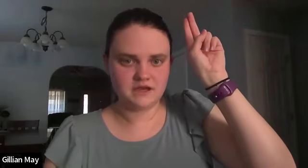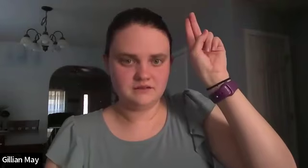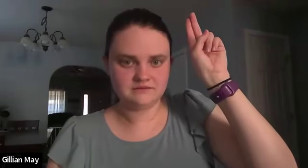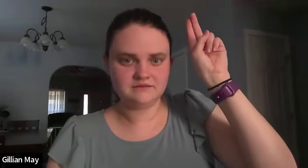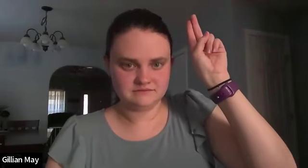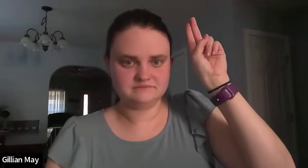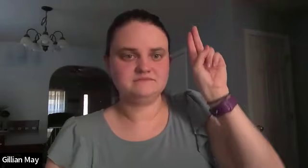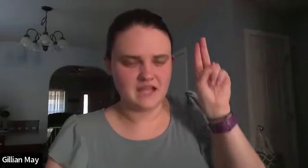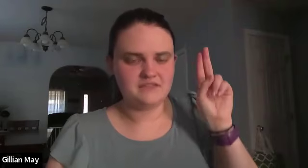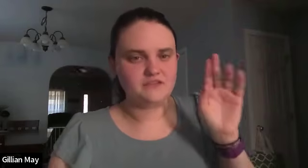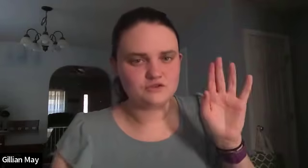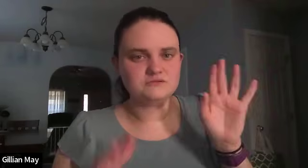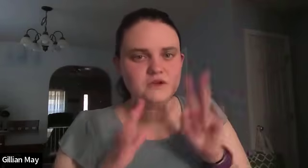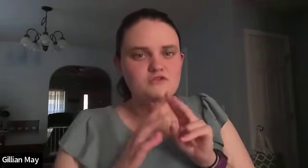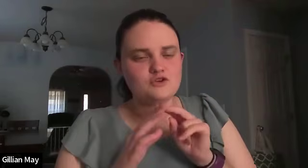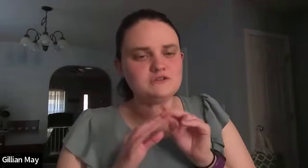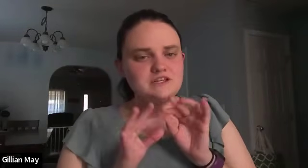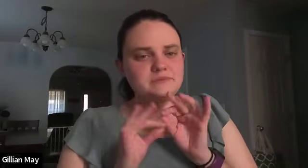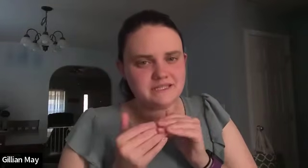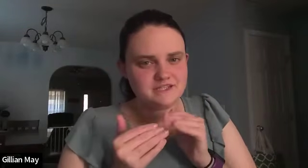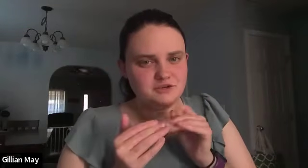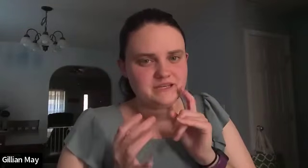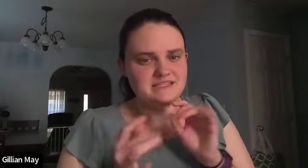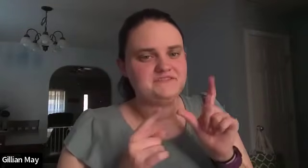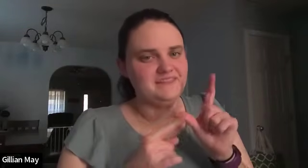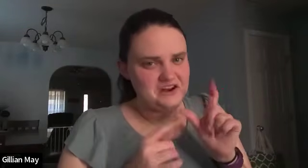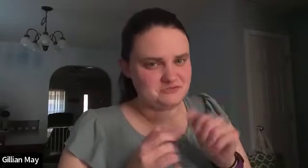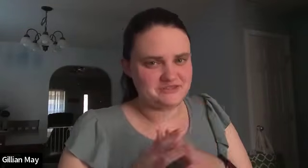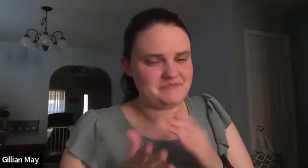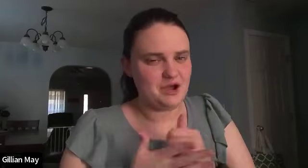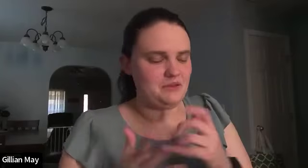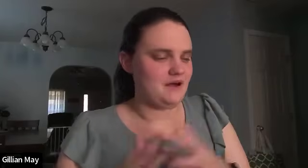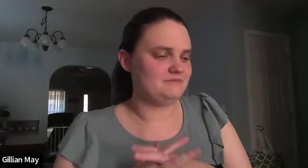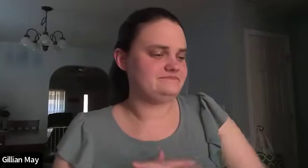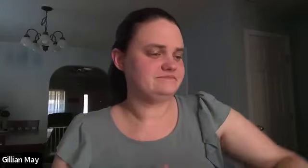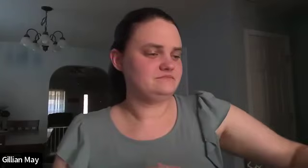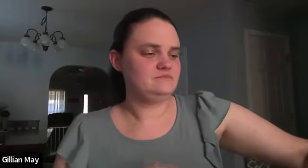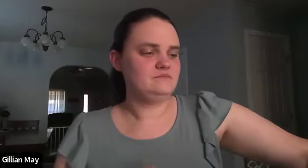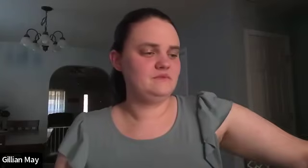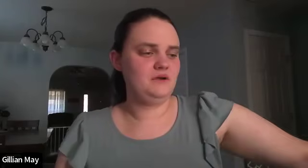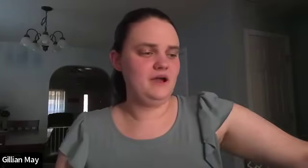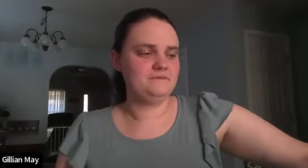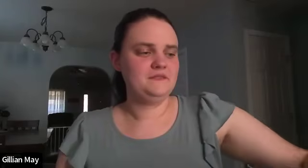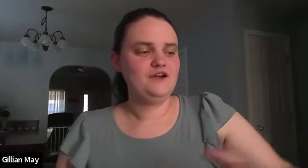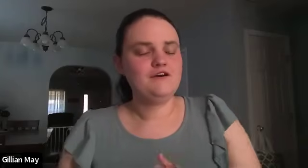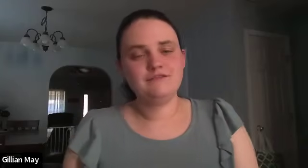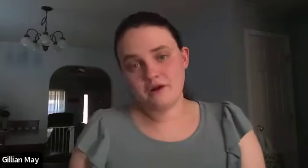Okay? I think those are a little bit easier because they have the letters with them. They help a lot. Okay. For